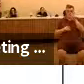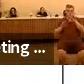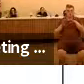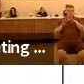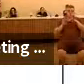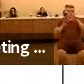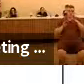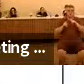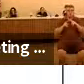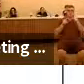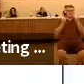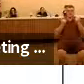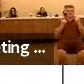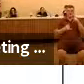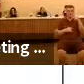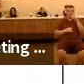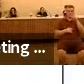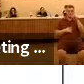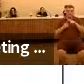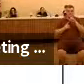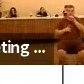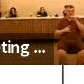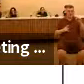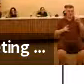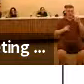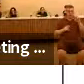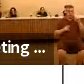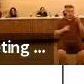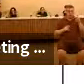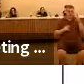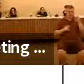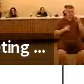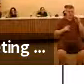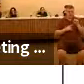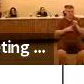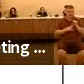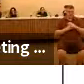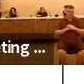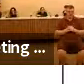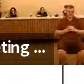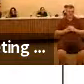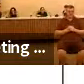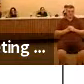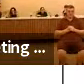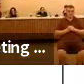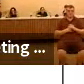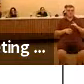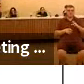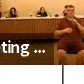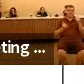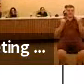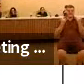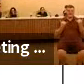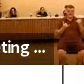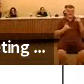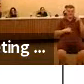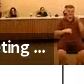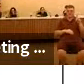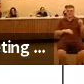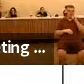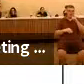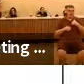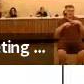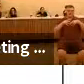the existing pond south of Authors Avenue. The existing pond does not have an